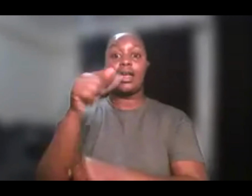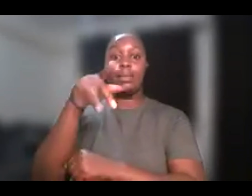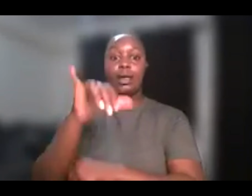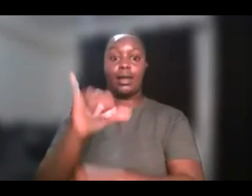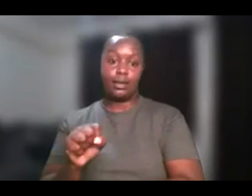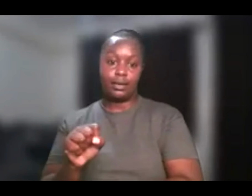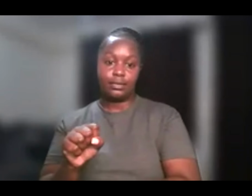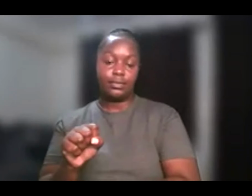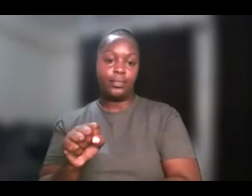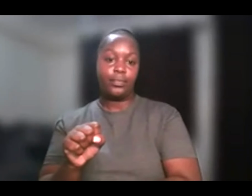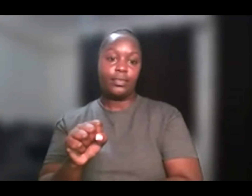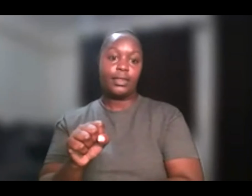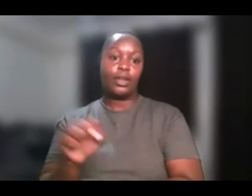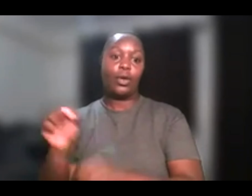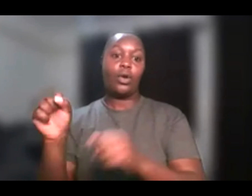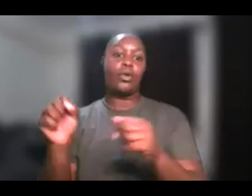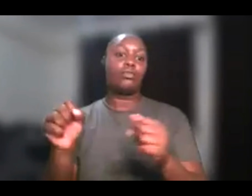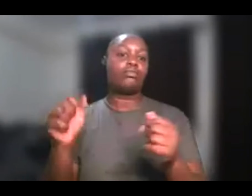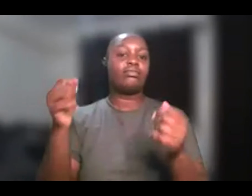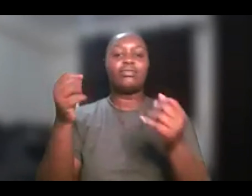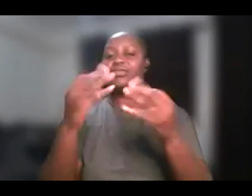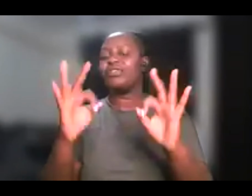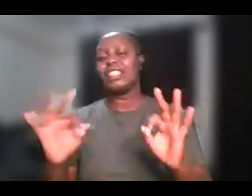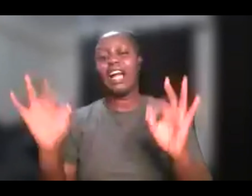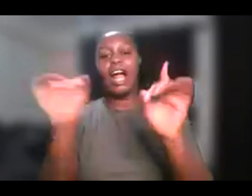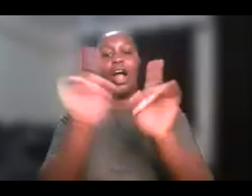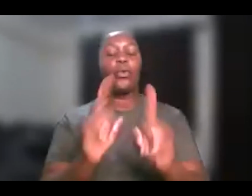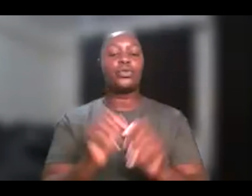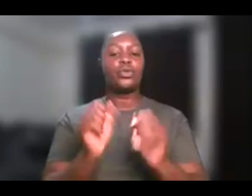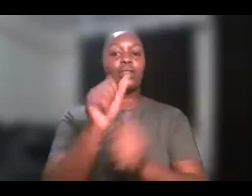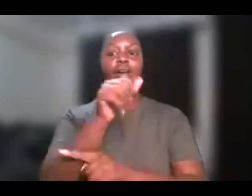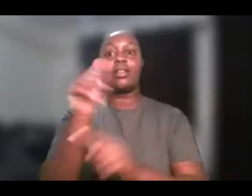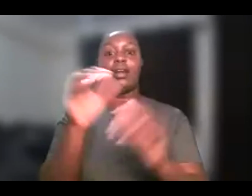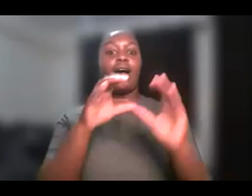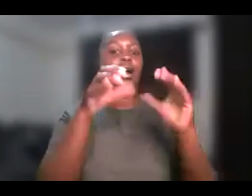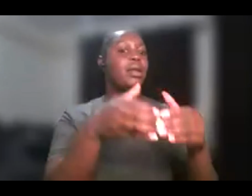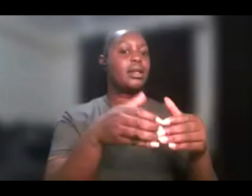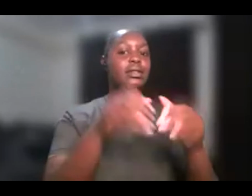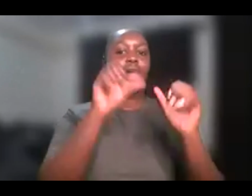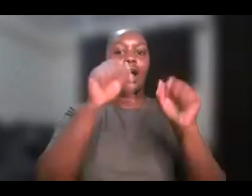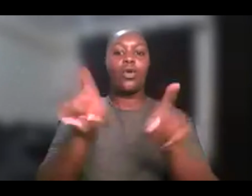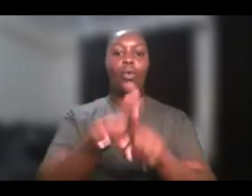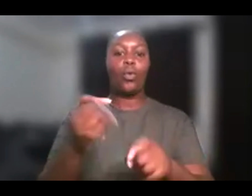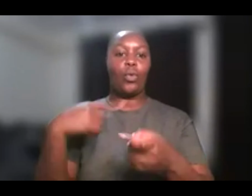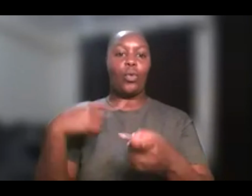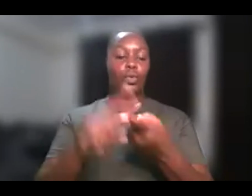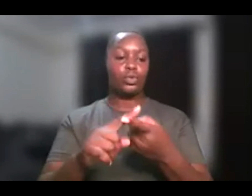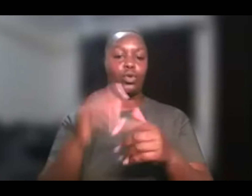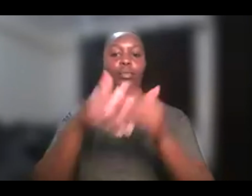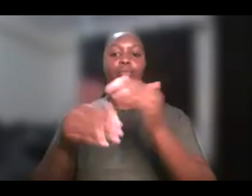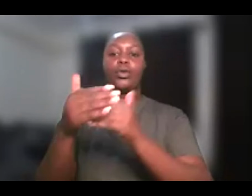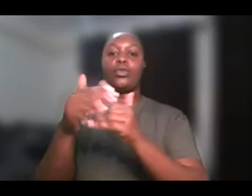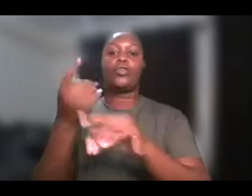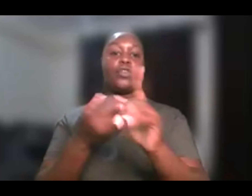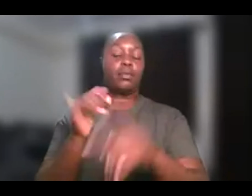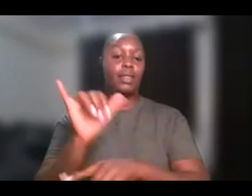then, like other, companies, organizations can build on top of that and make accessibility a place. We also